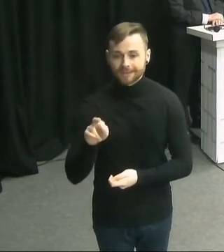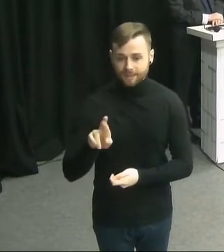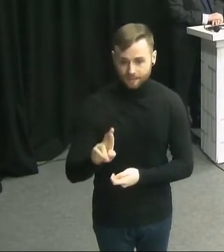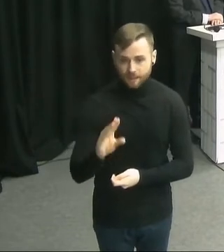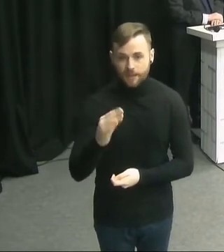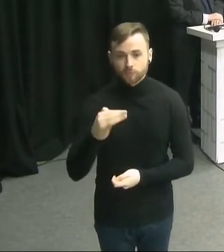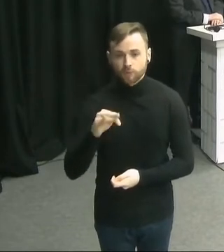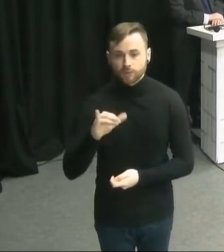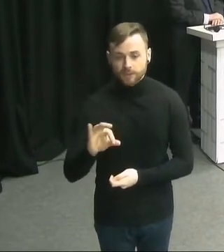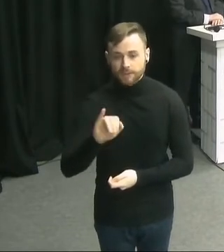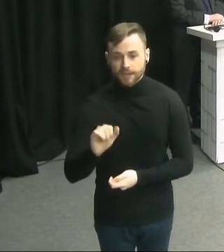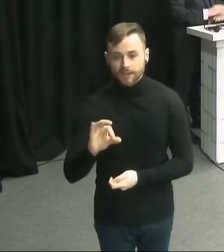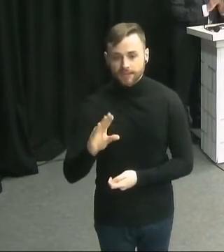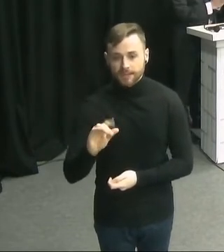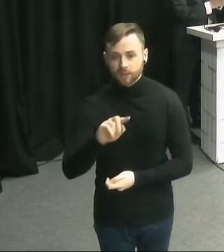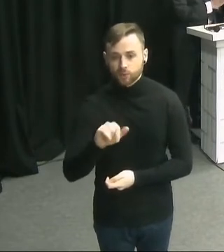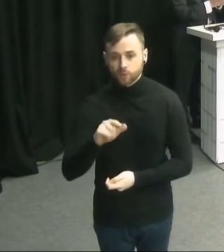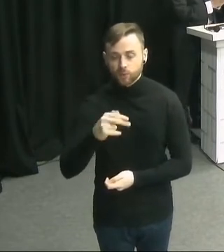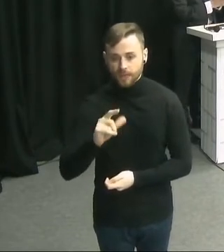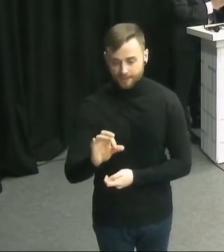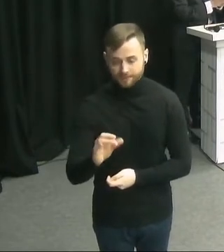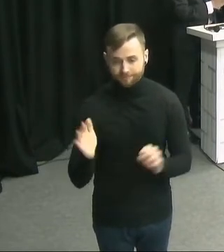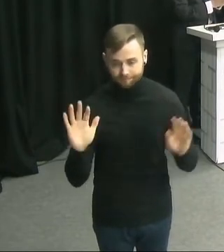of Electrochemical Material